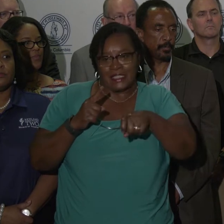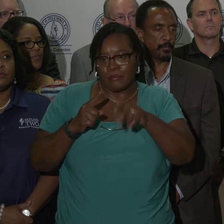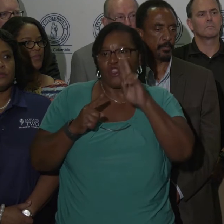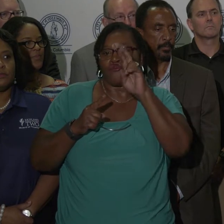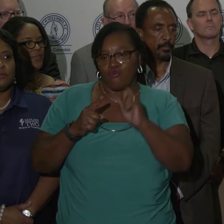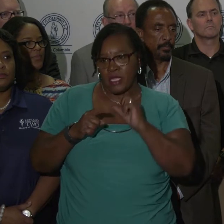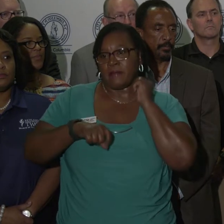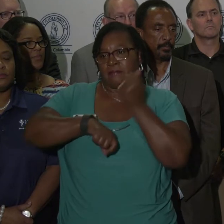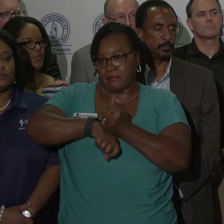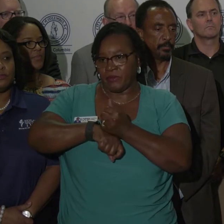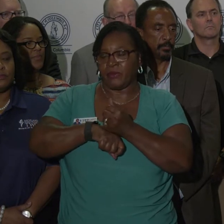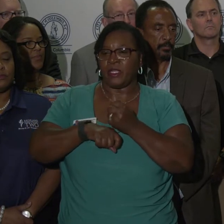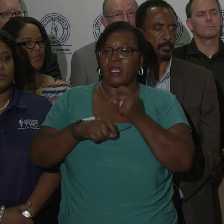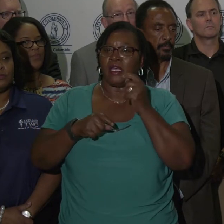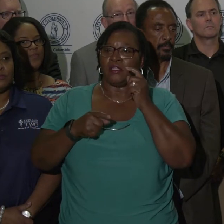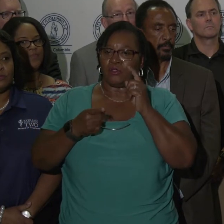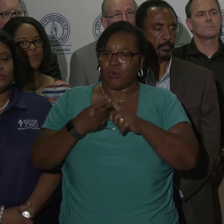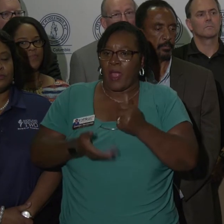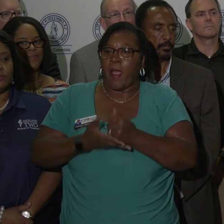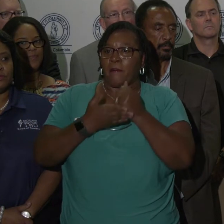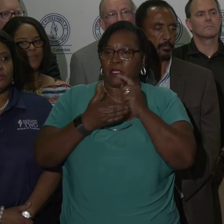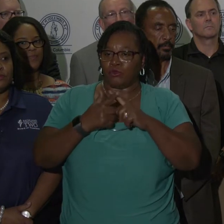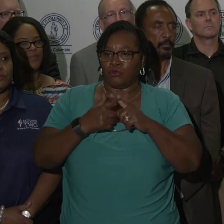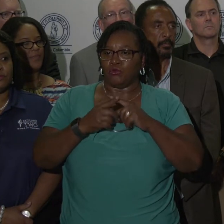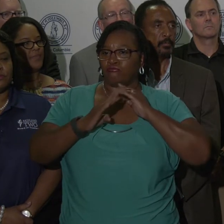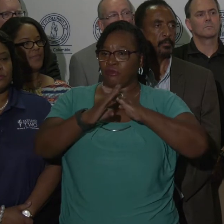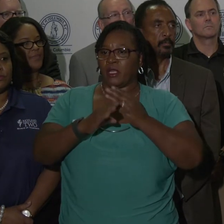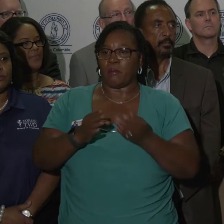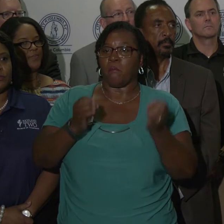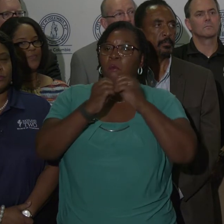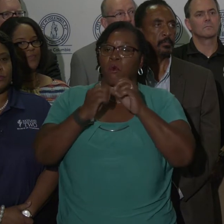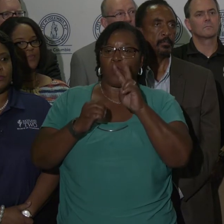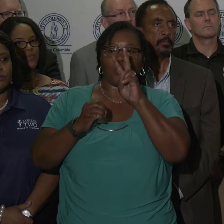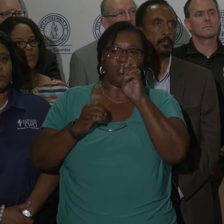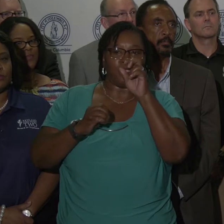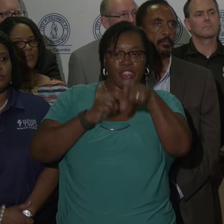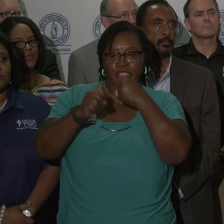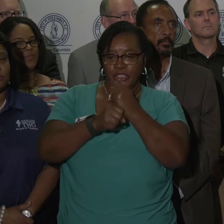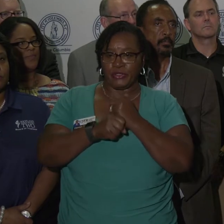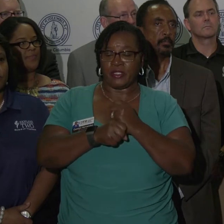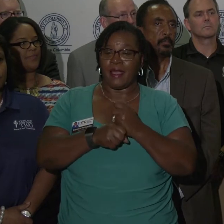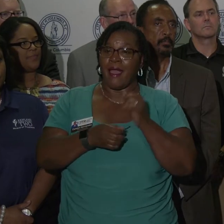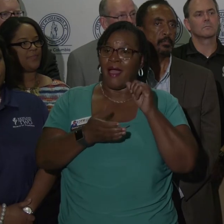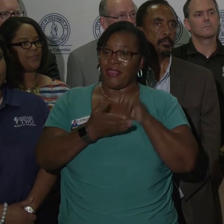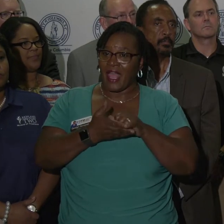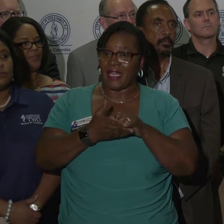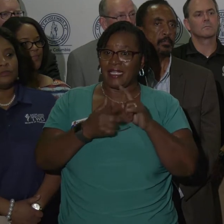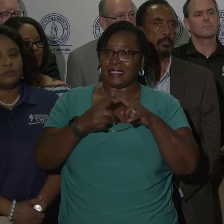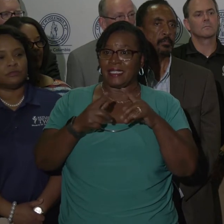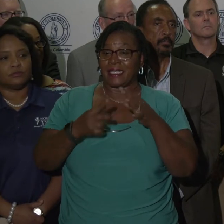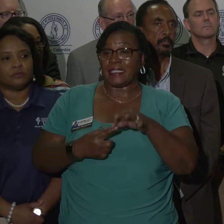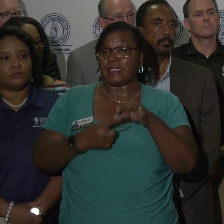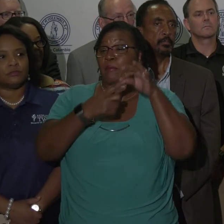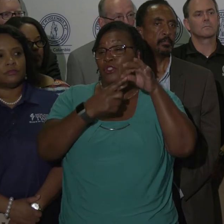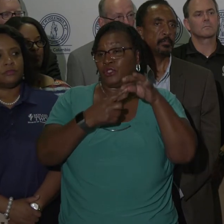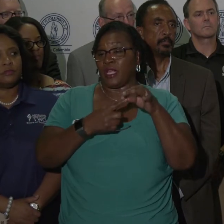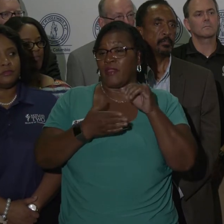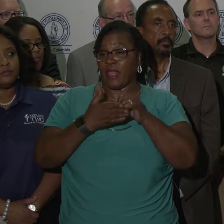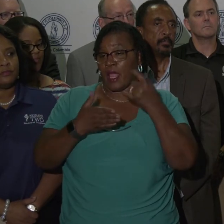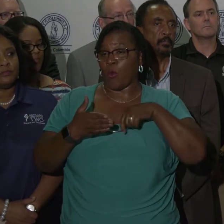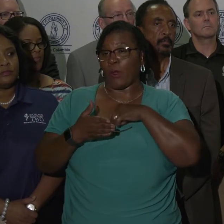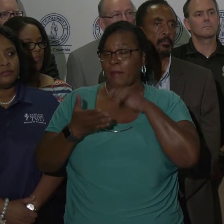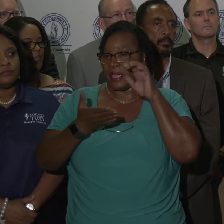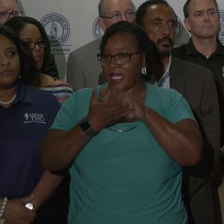rebuilt to the standards that will help it stand another 200 years. That is an exception that we